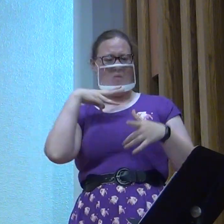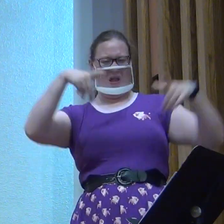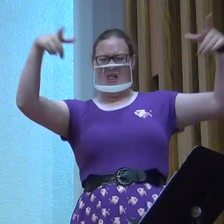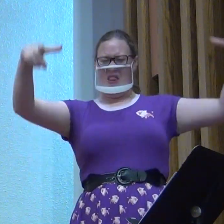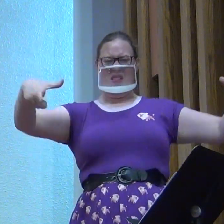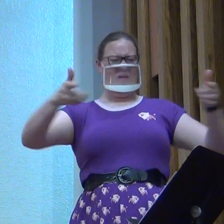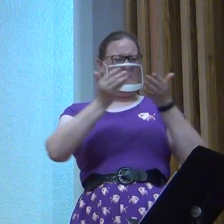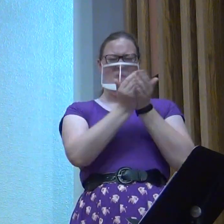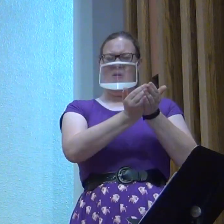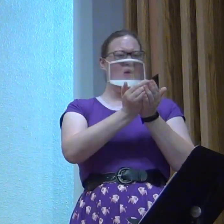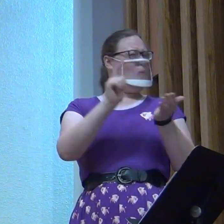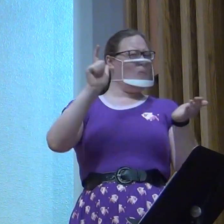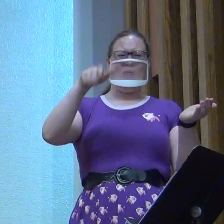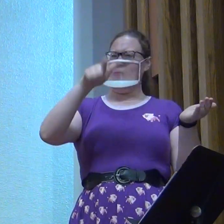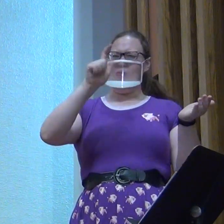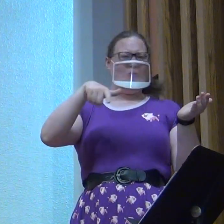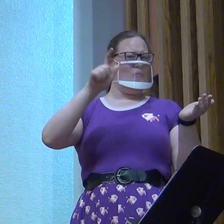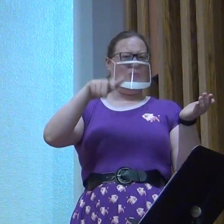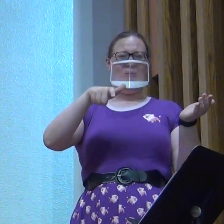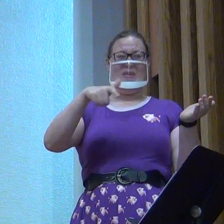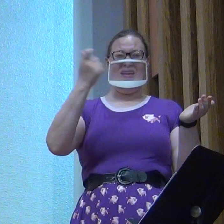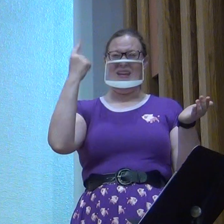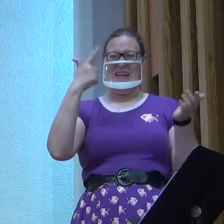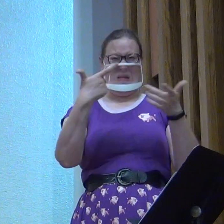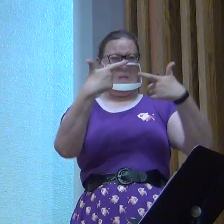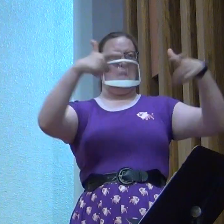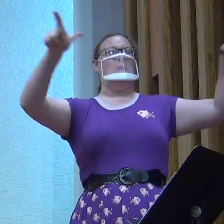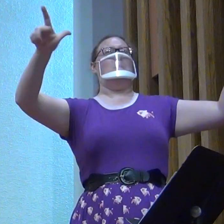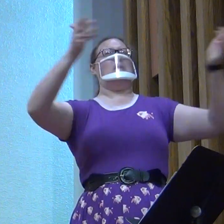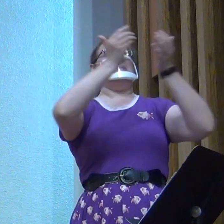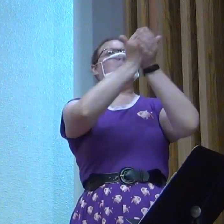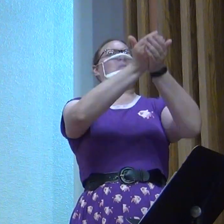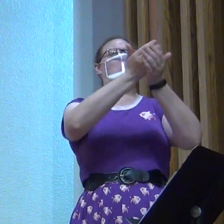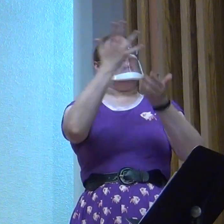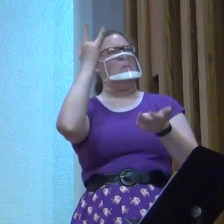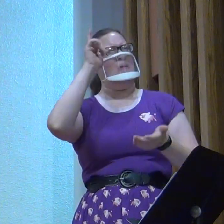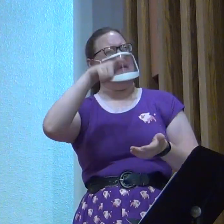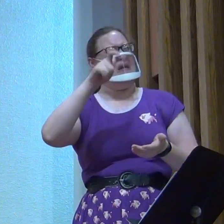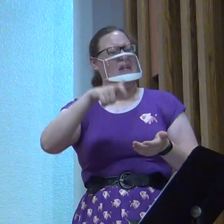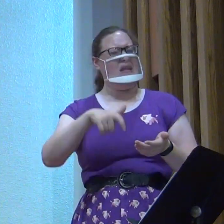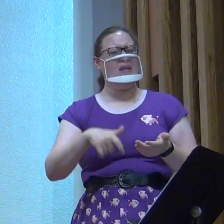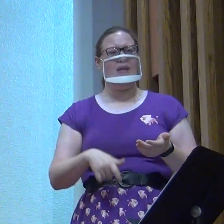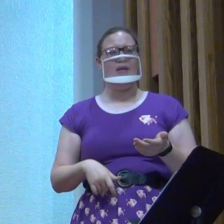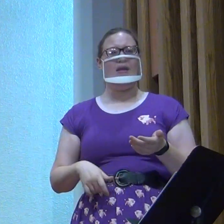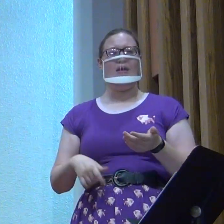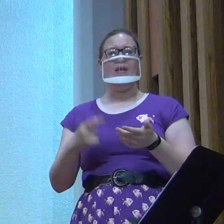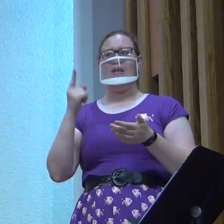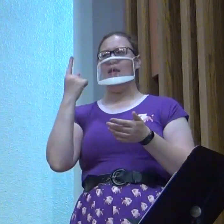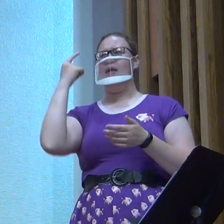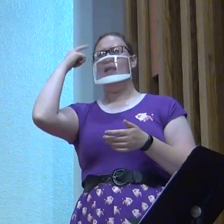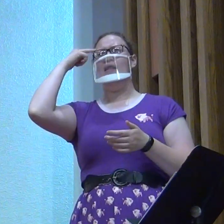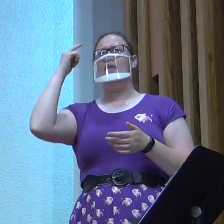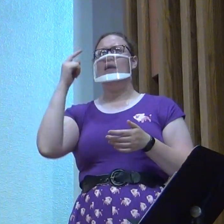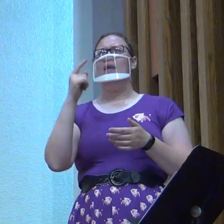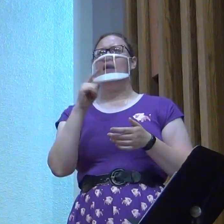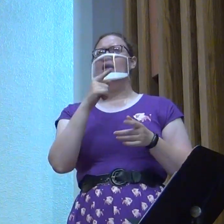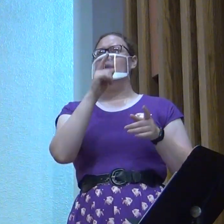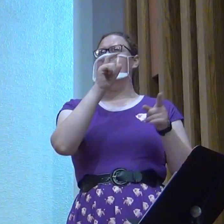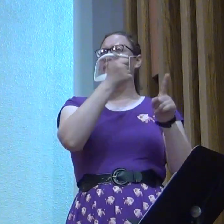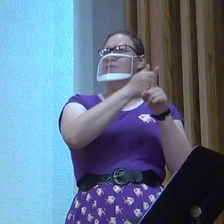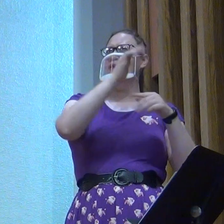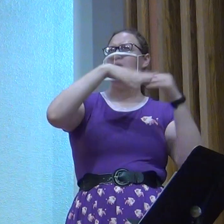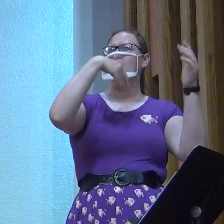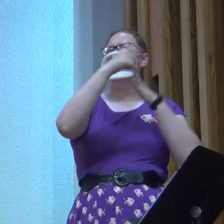Certainly no apparent need for one so big. And during the 120 years that he